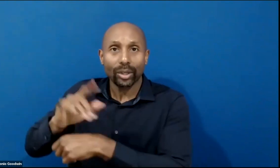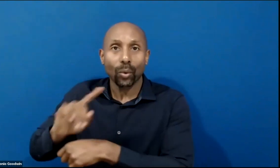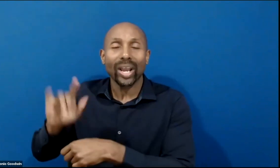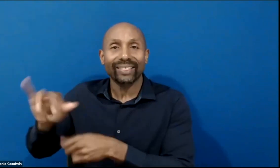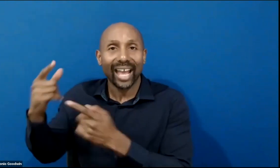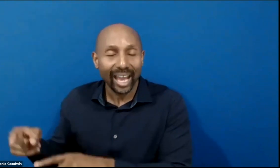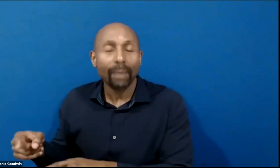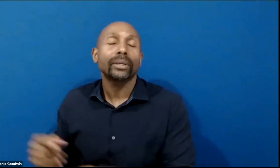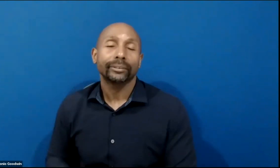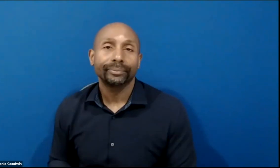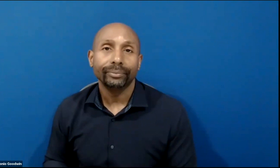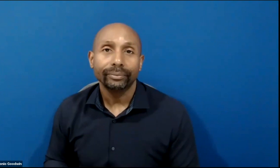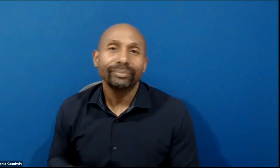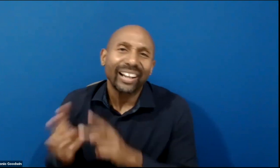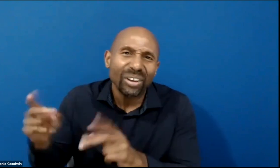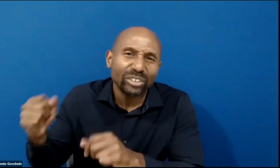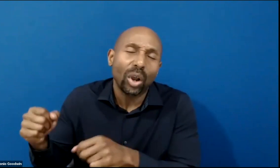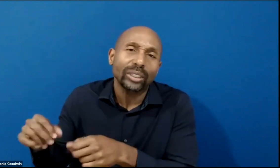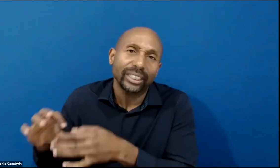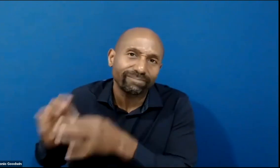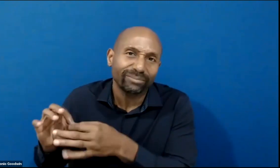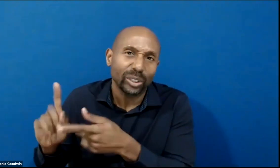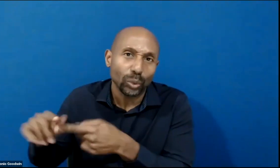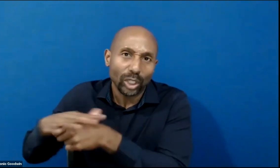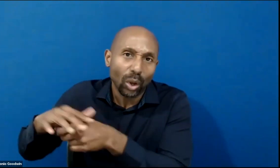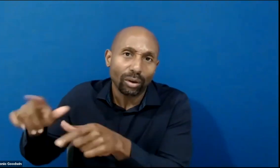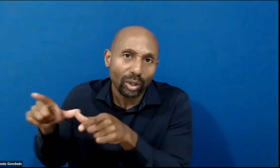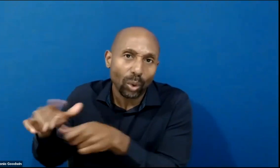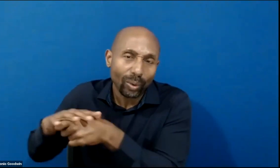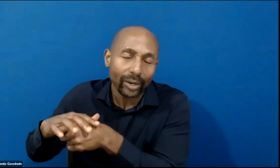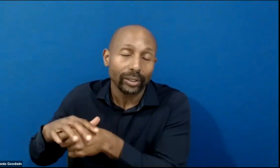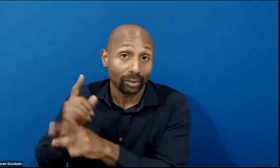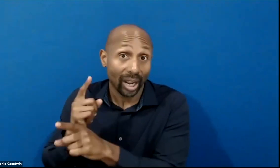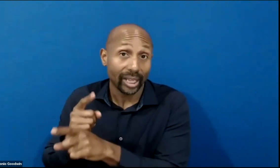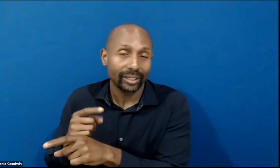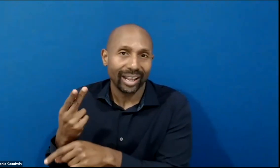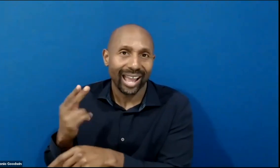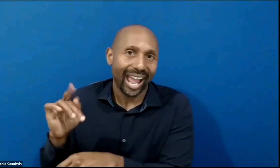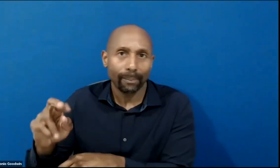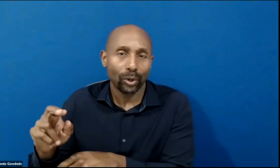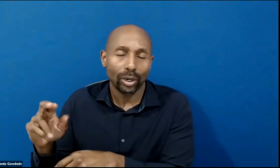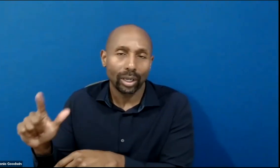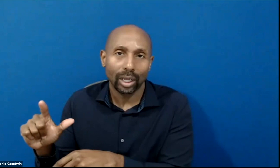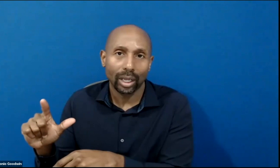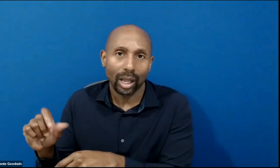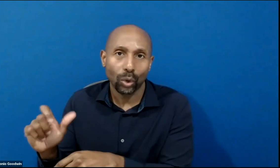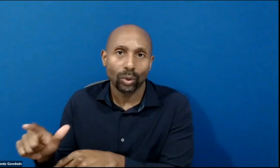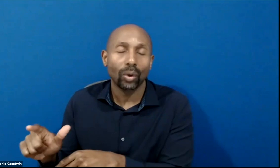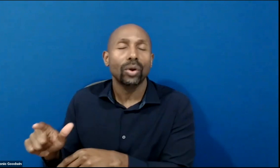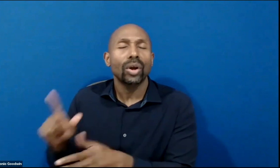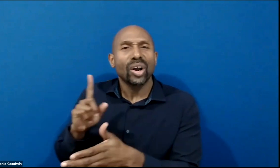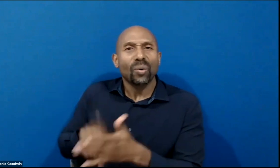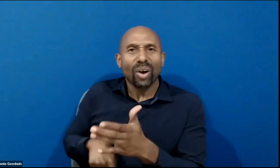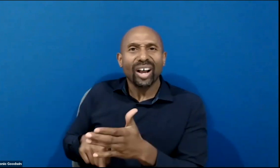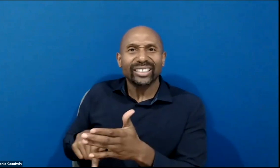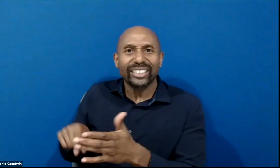also hyper local, right? So thinking about, like, you know, what these different sites and spaces within a community mean to the